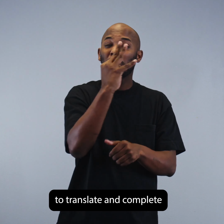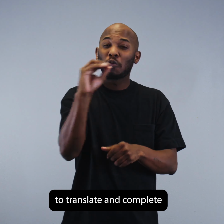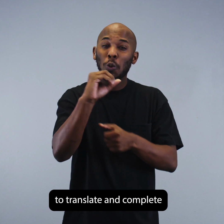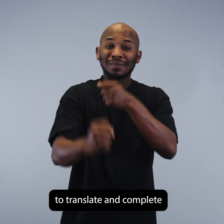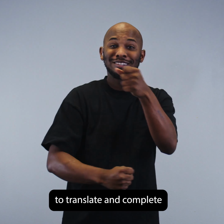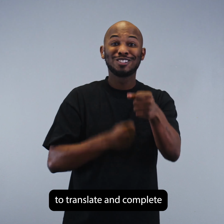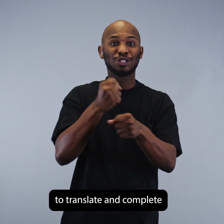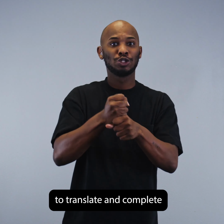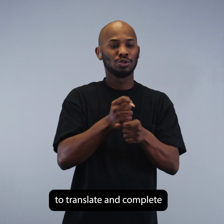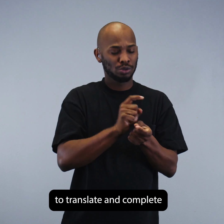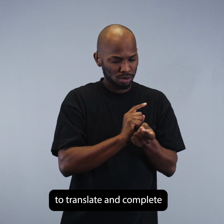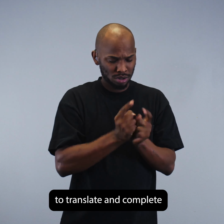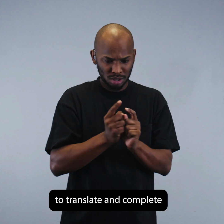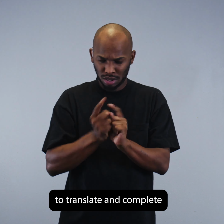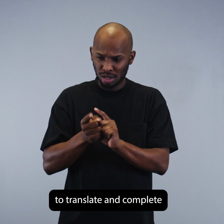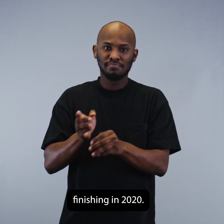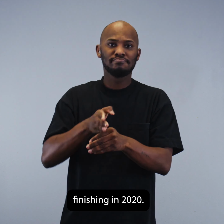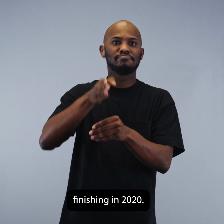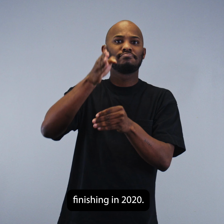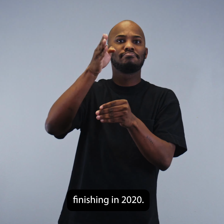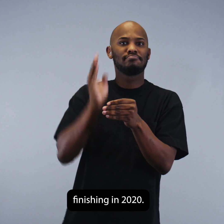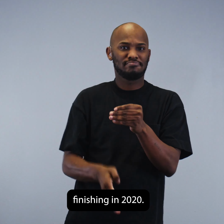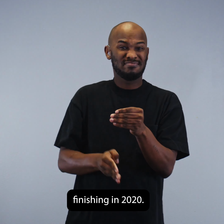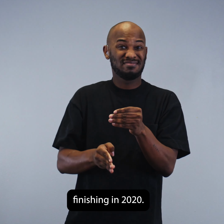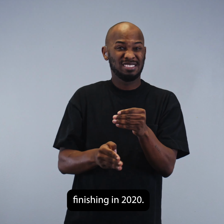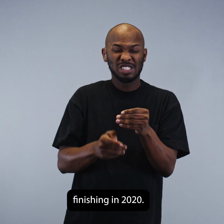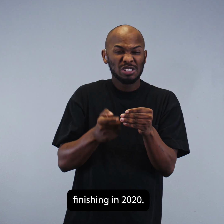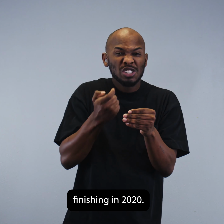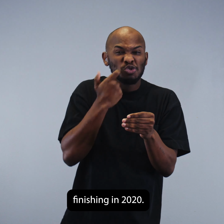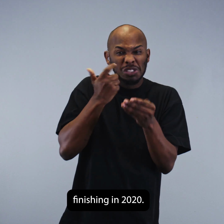and complete, finishing in 2020.